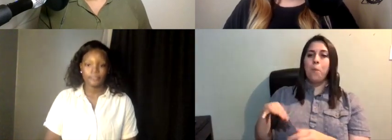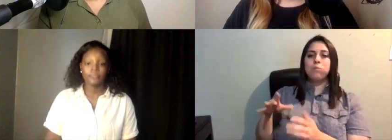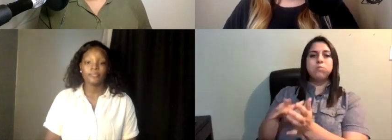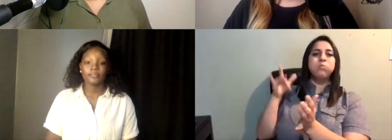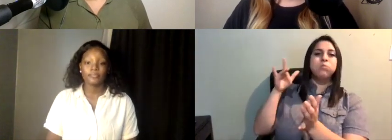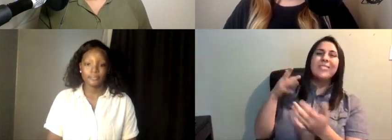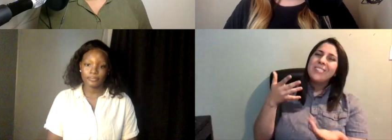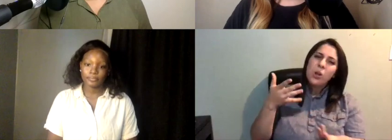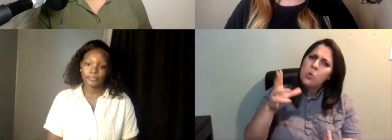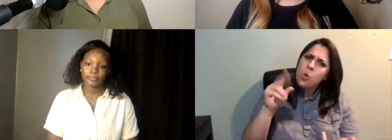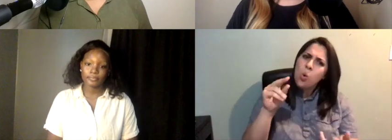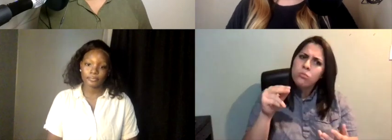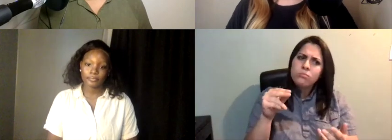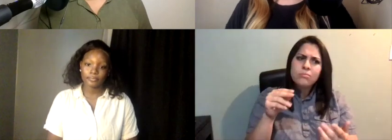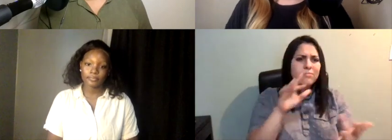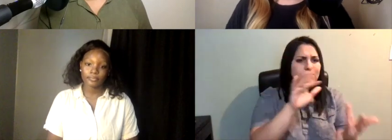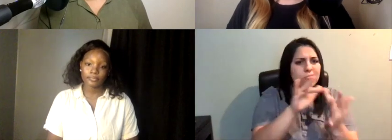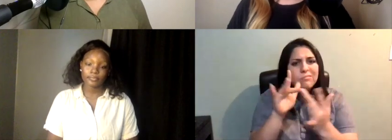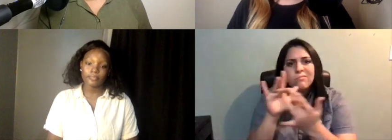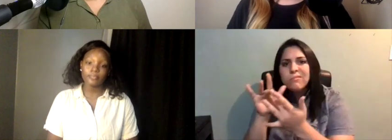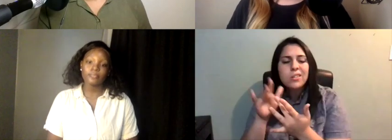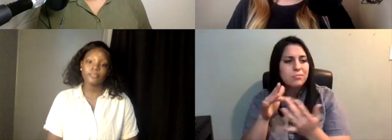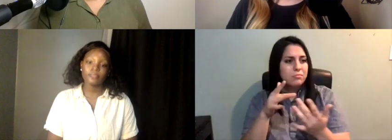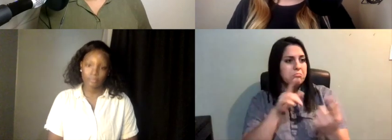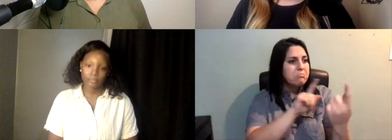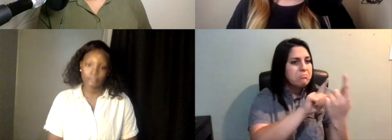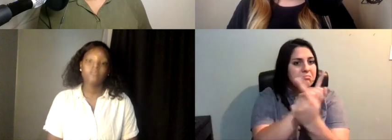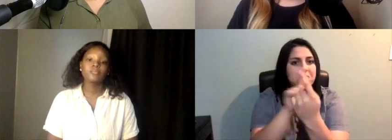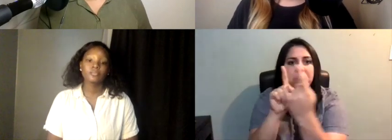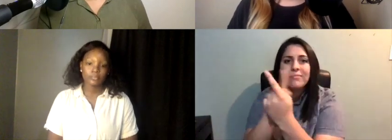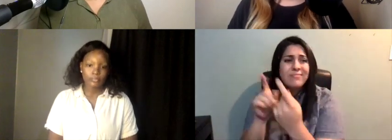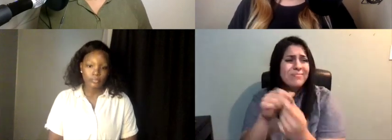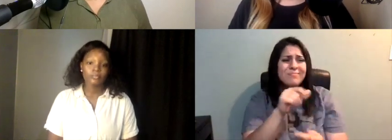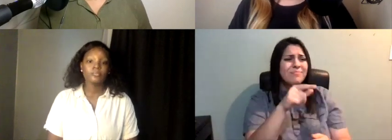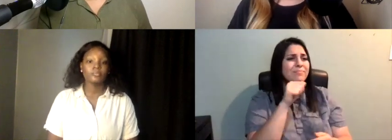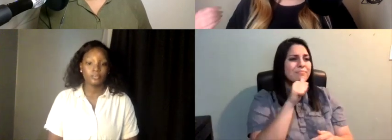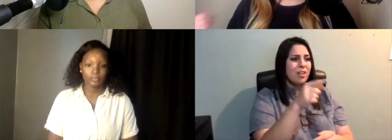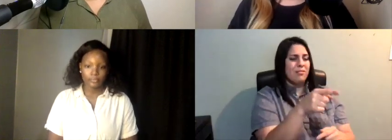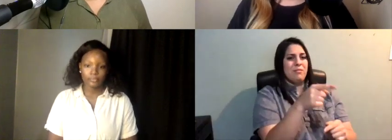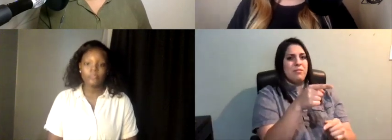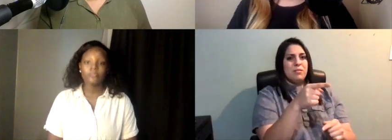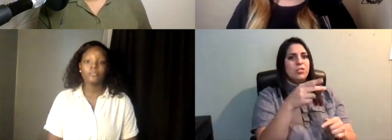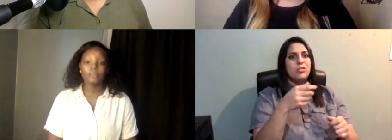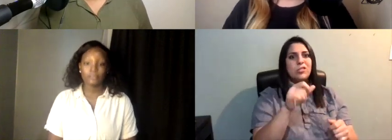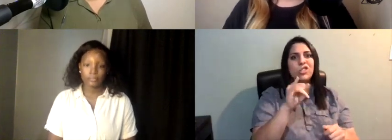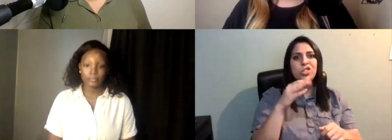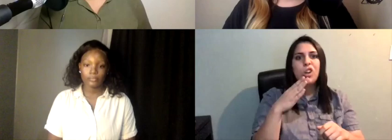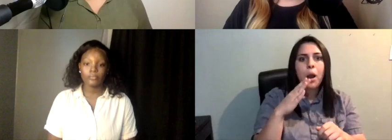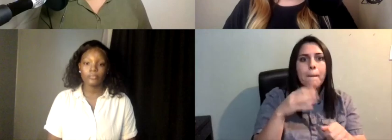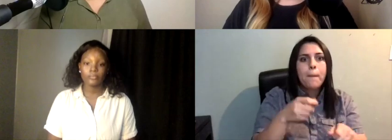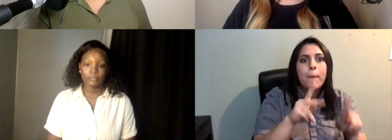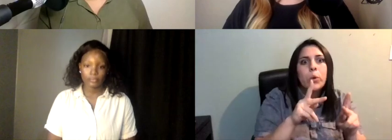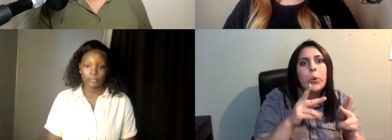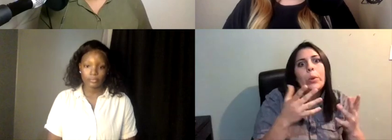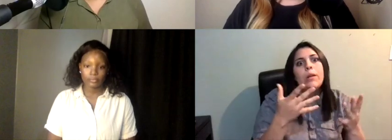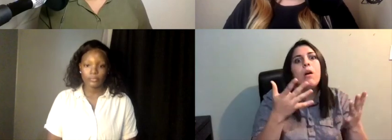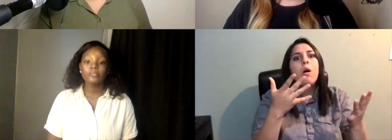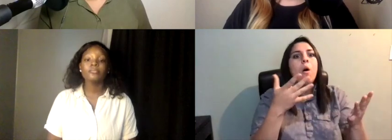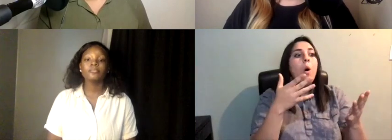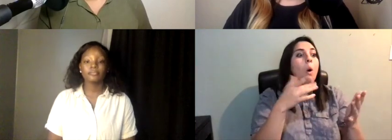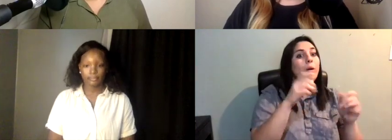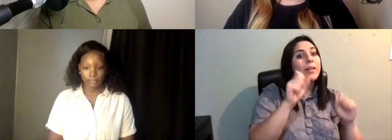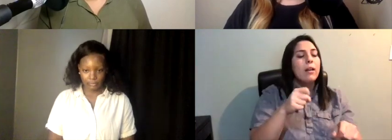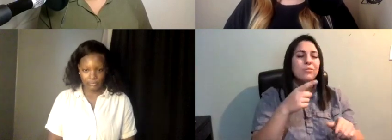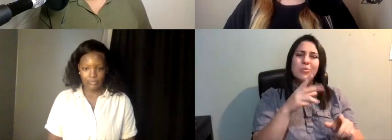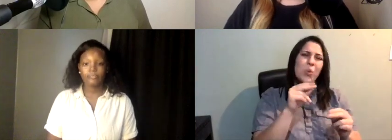are doing, and just, you know, not everyone has to be a job opportunity. Maybe it's just someone you can learn something from, you know,